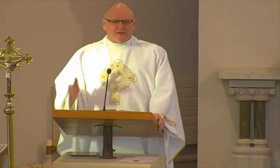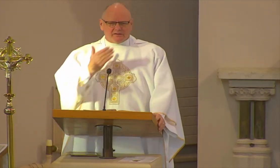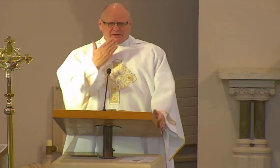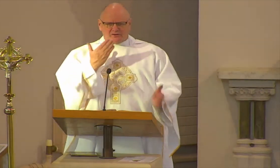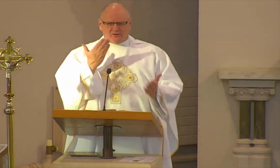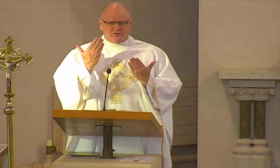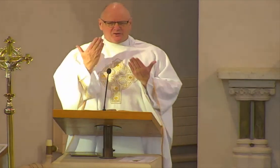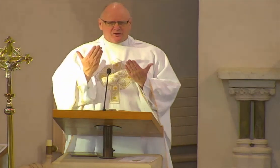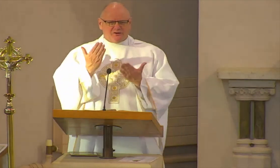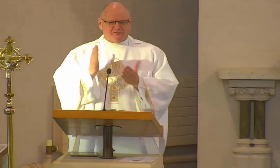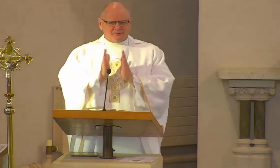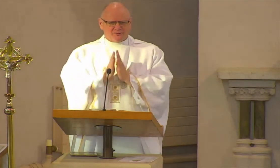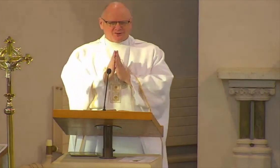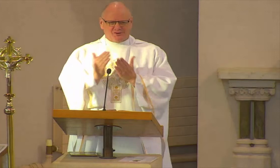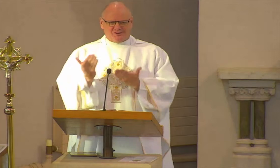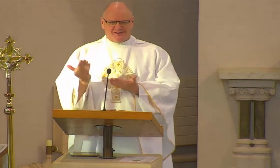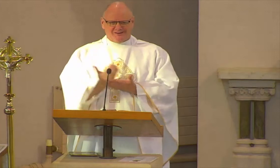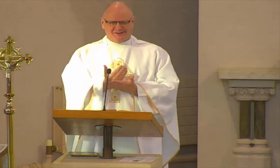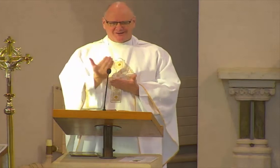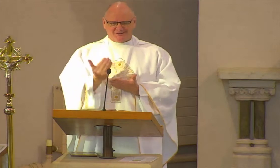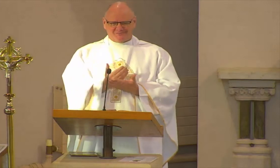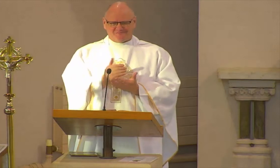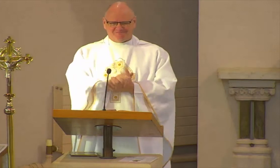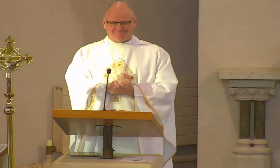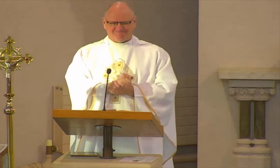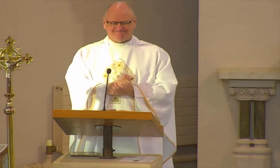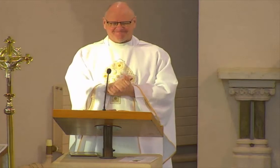Thank you now for the Sunday collection.